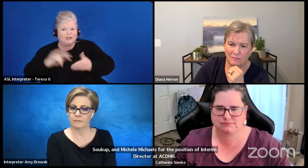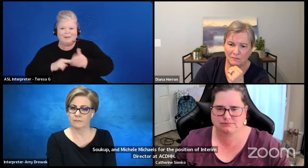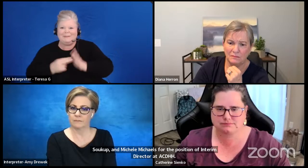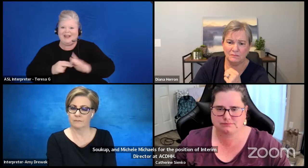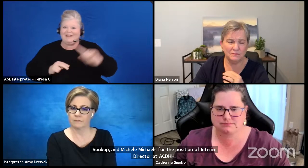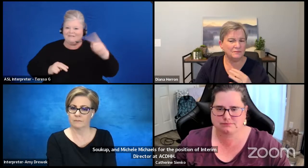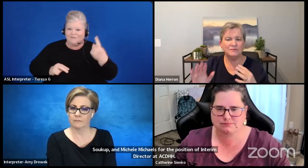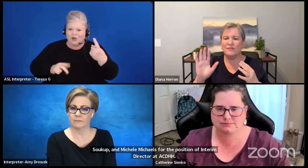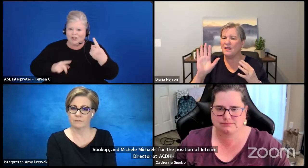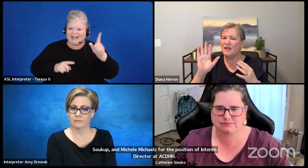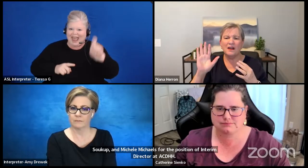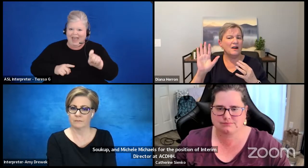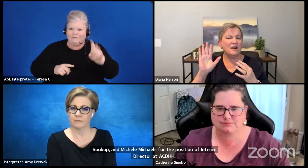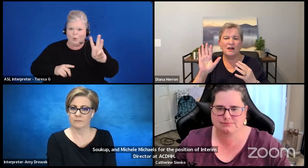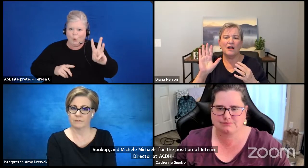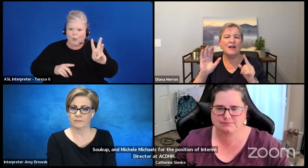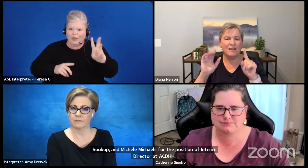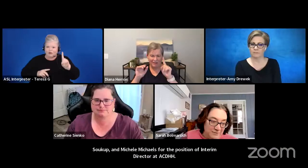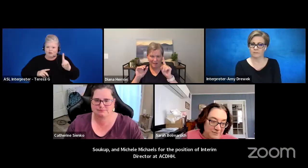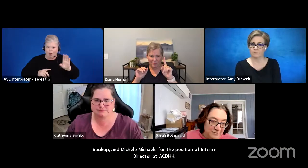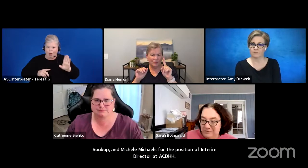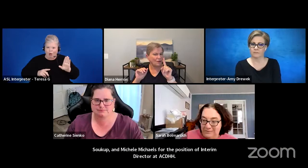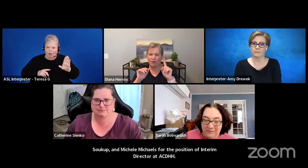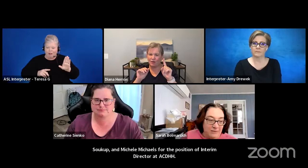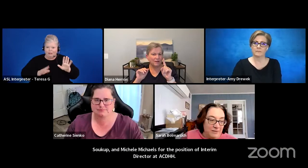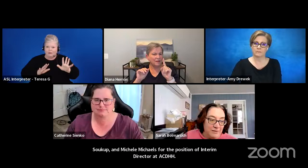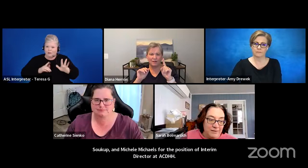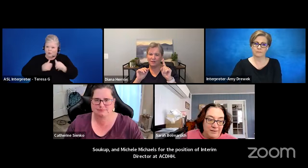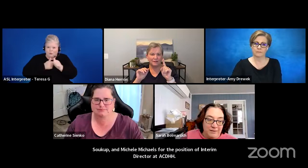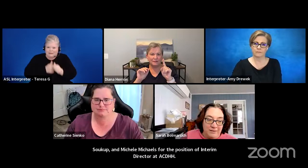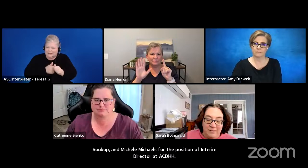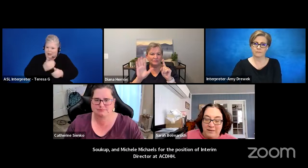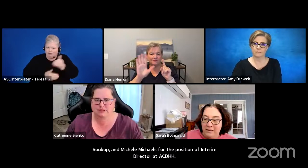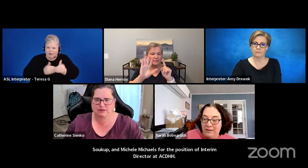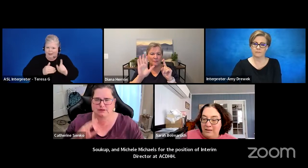one, just to stay on track.